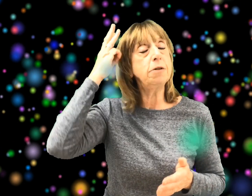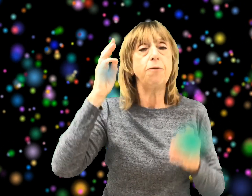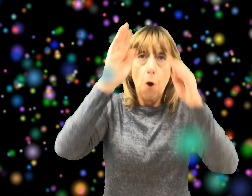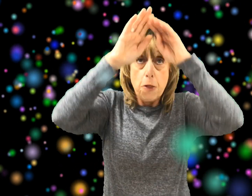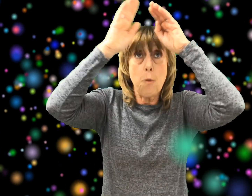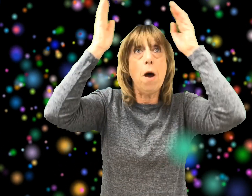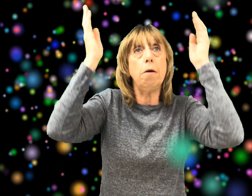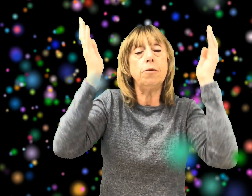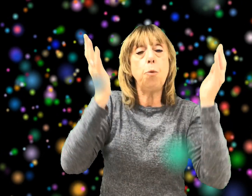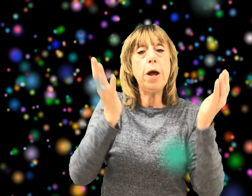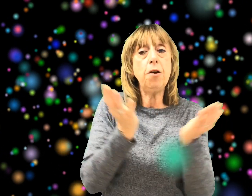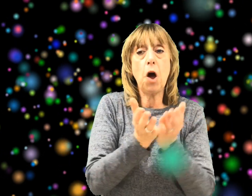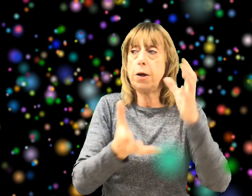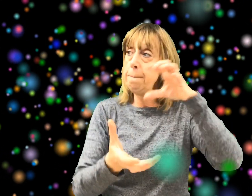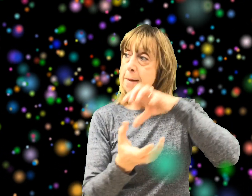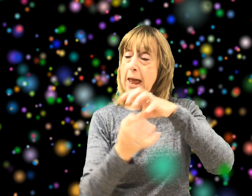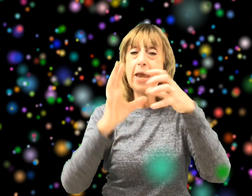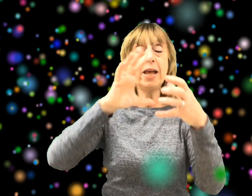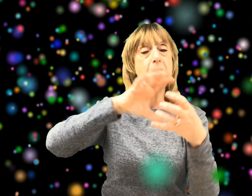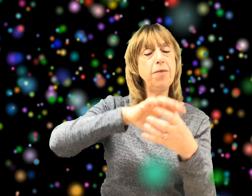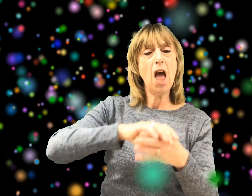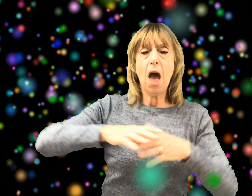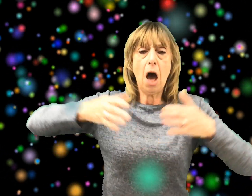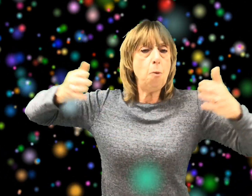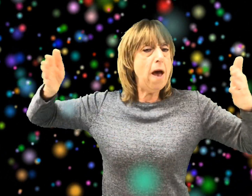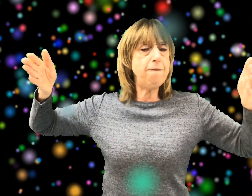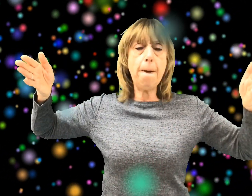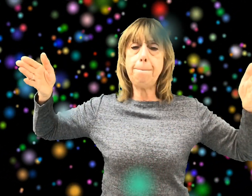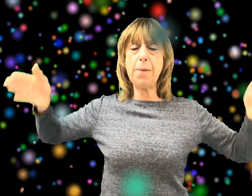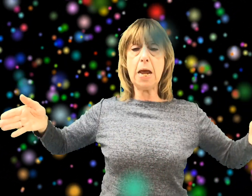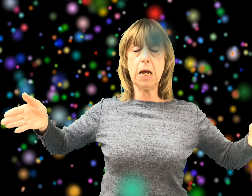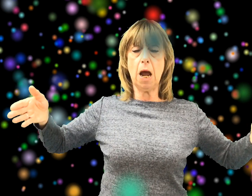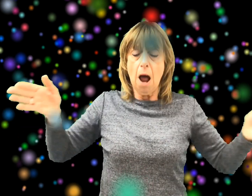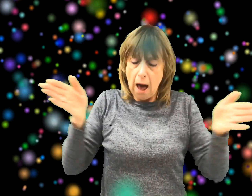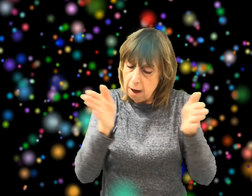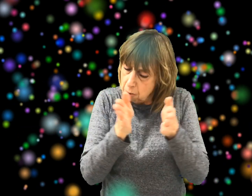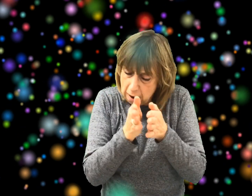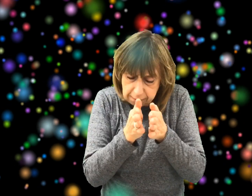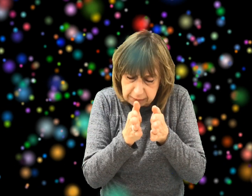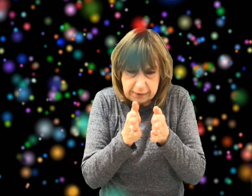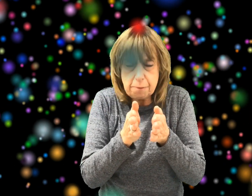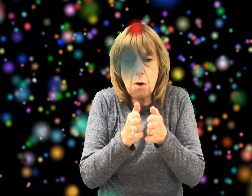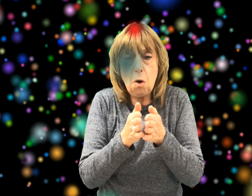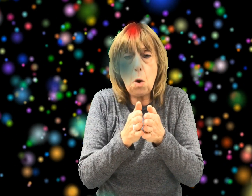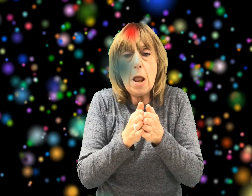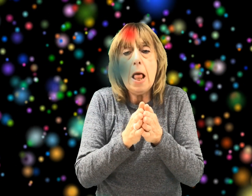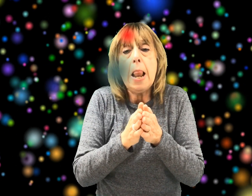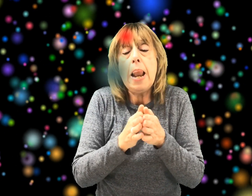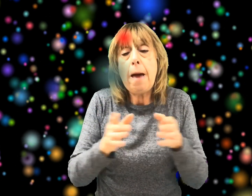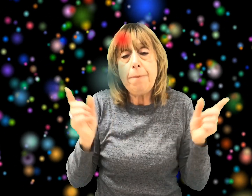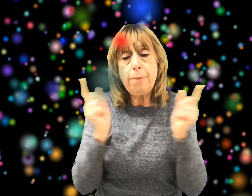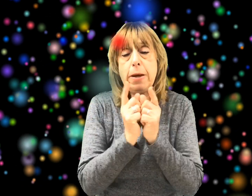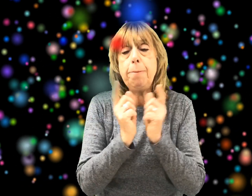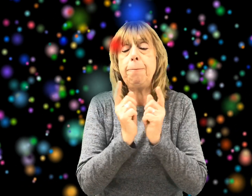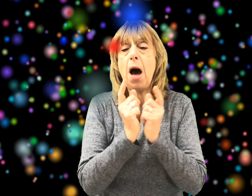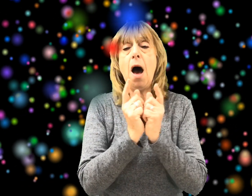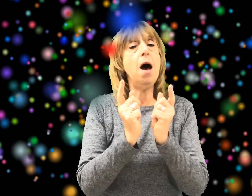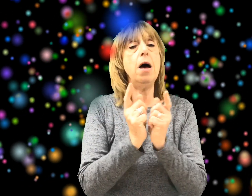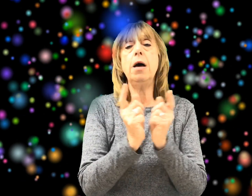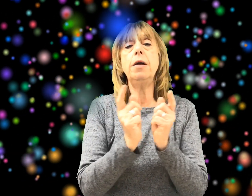For the world we're gonna make. However big, however small, let me be part